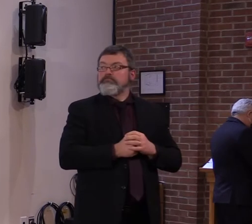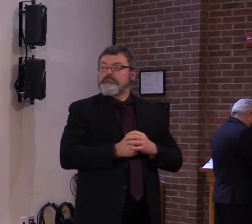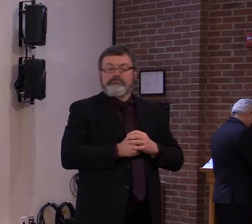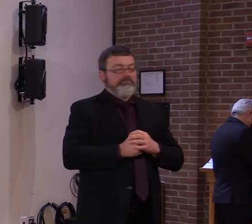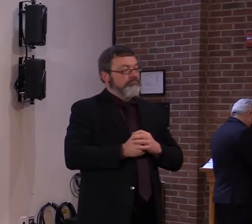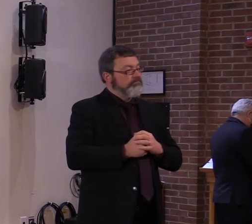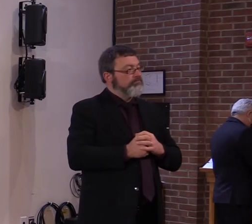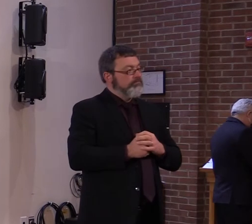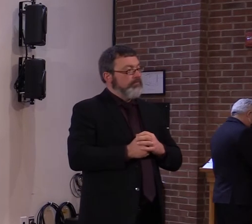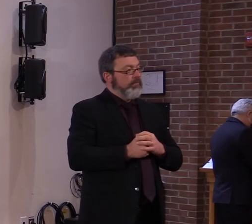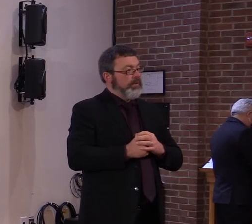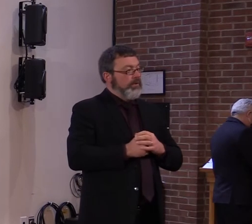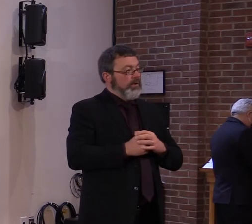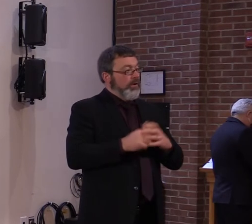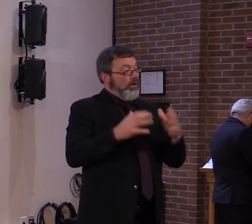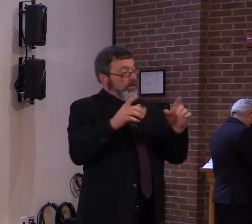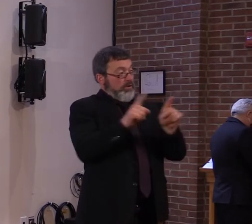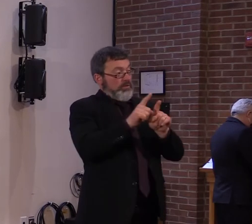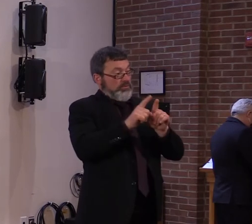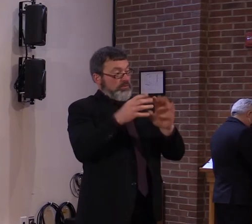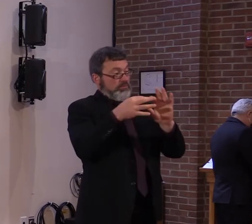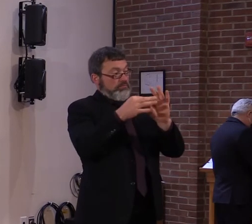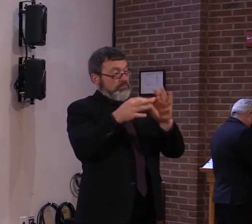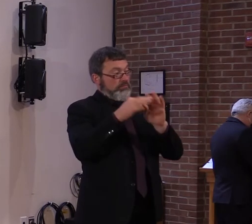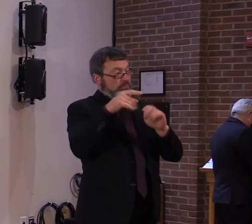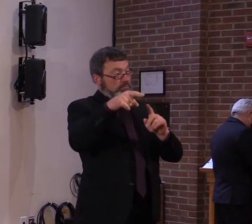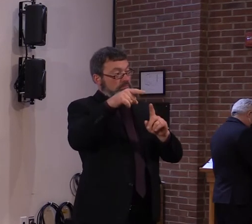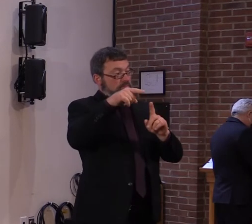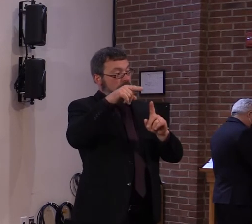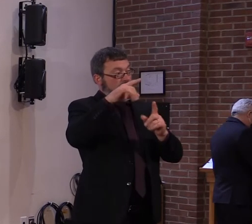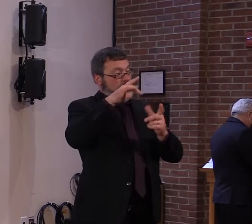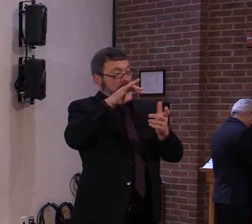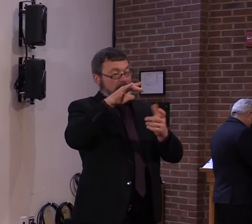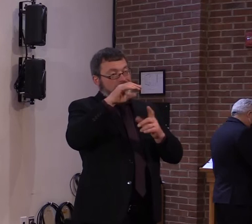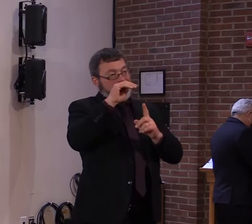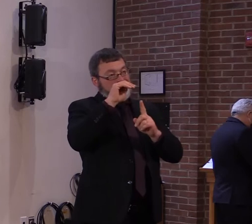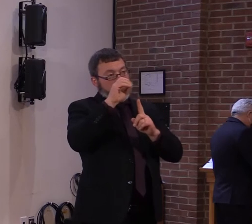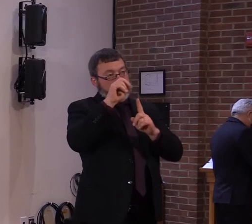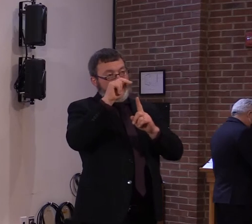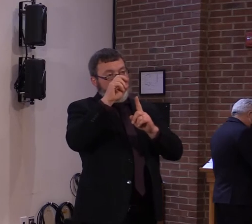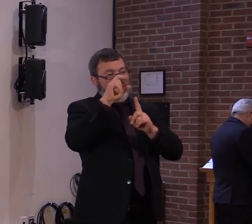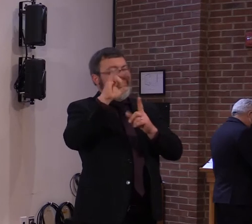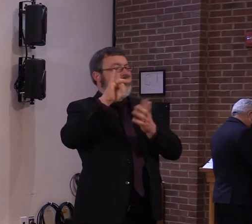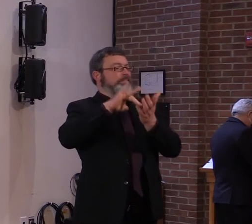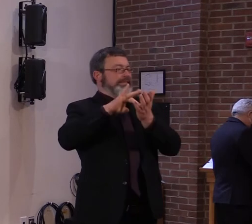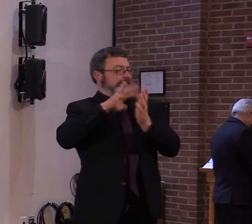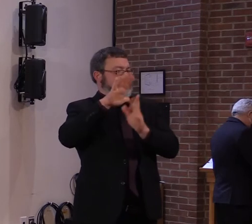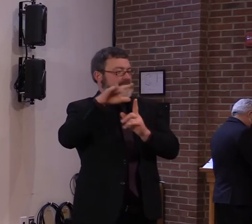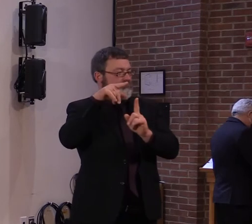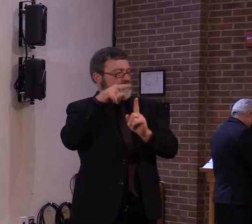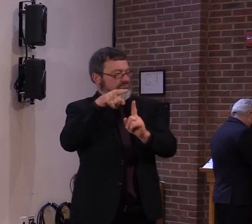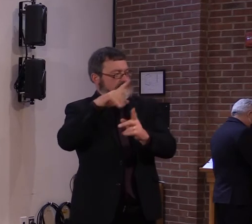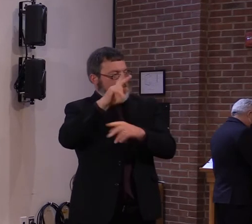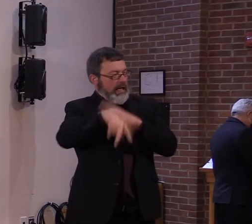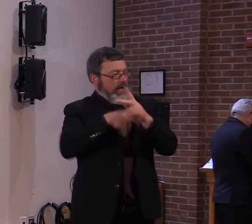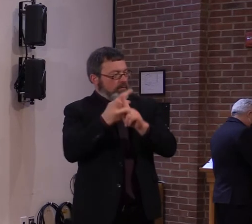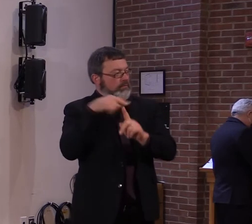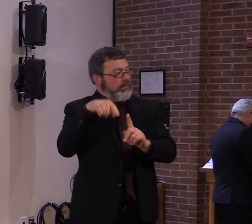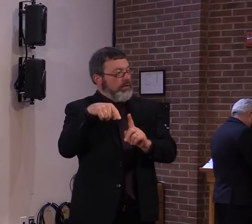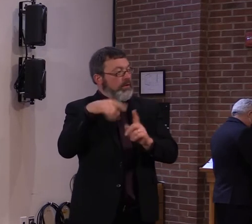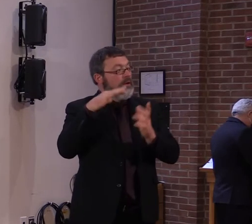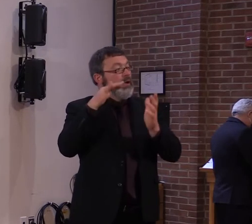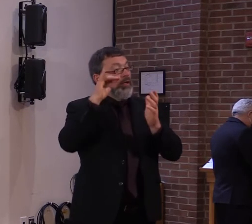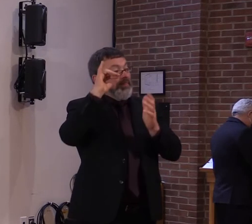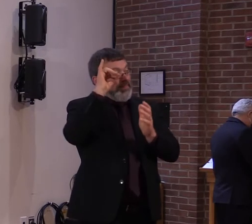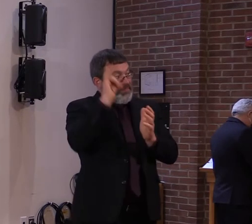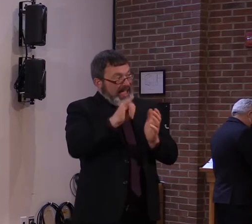monoclonal antibody therapy, which the federal government is trying to ship to states. It requires an infusion center